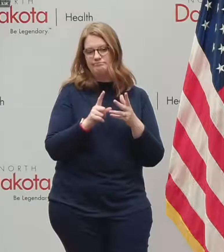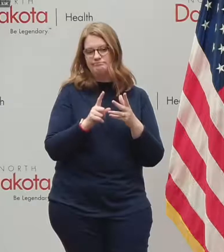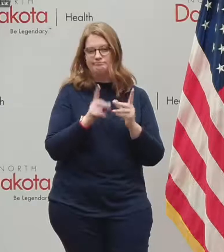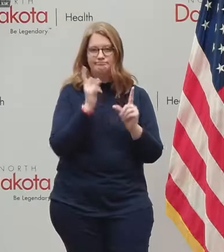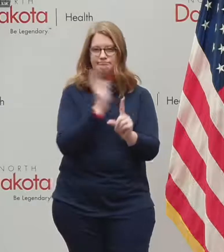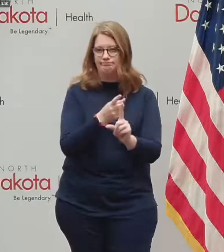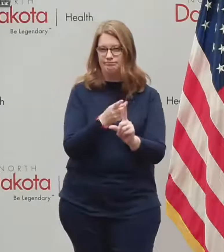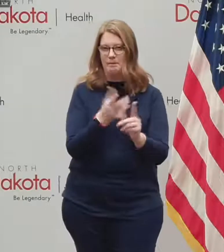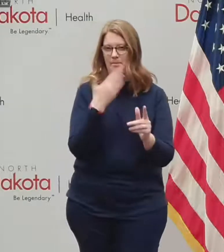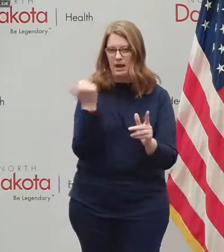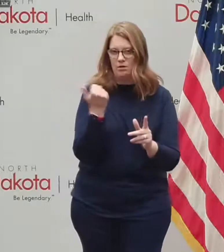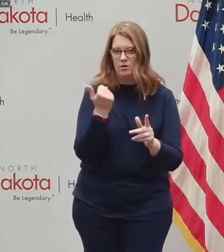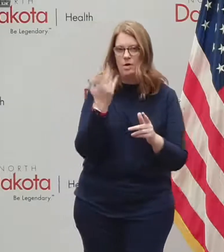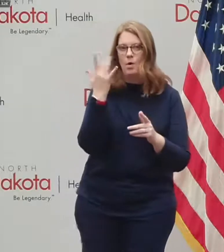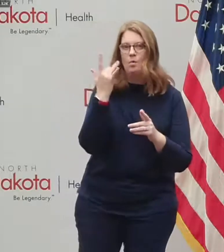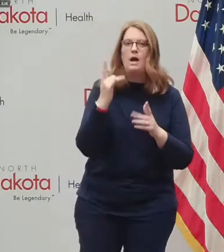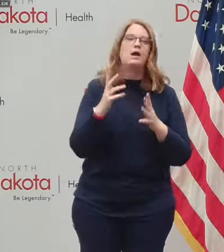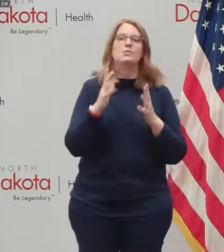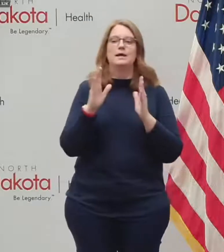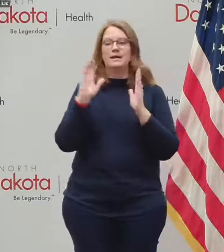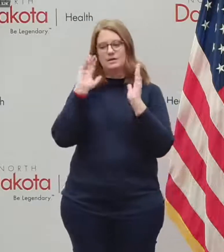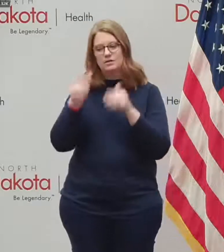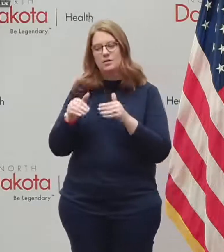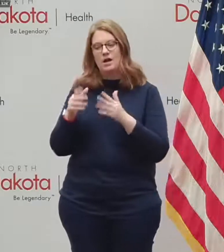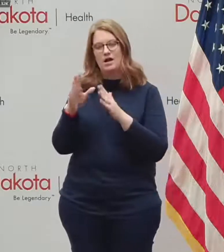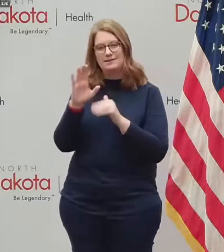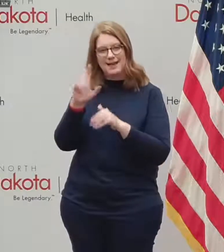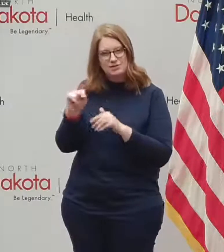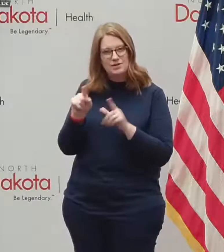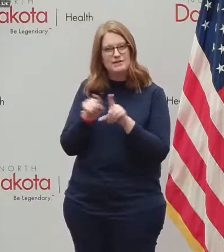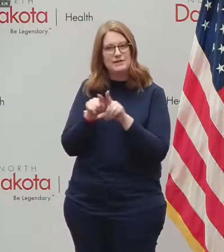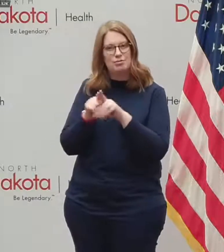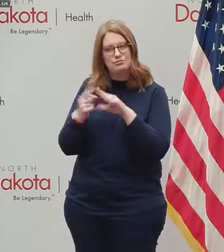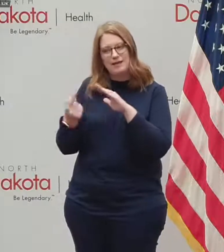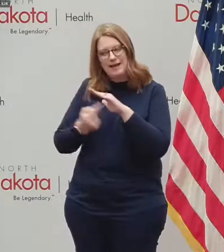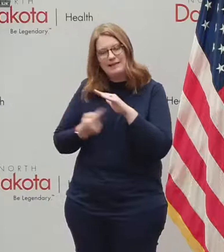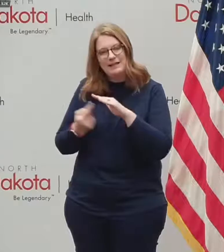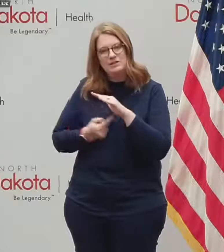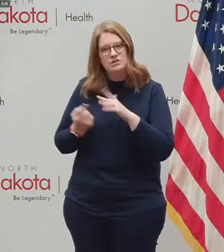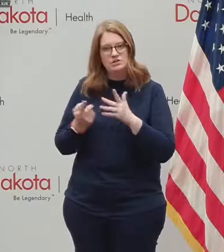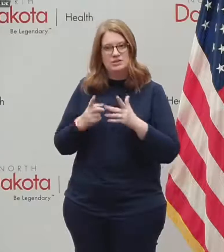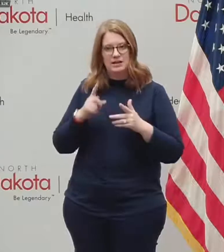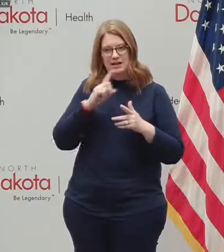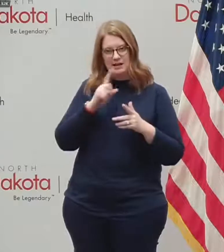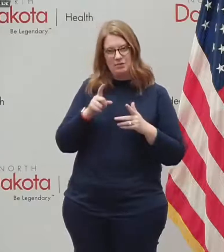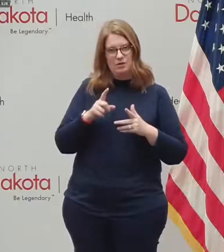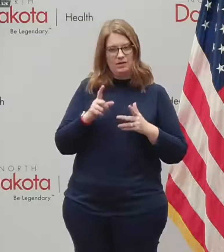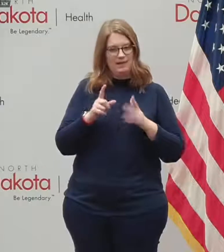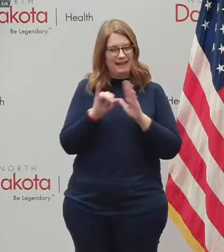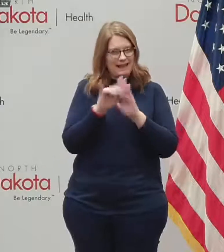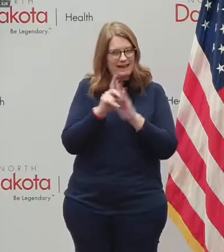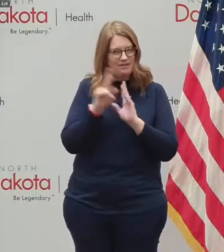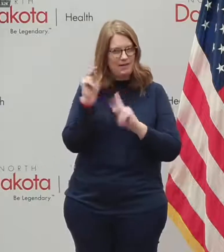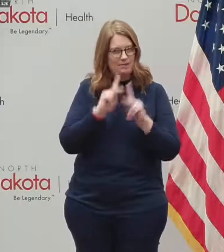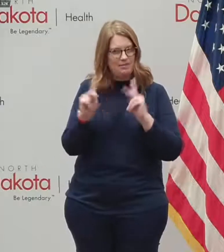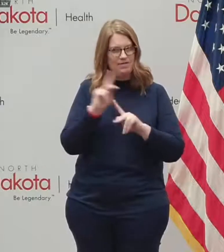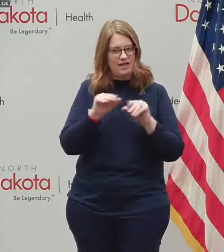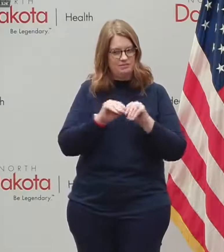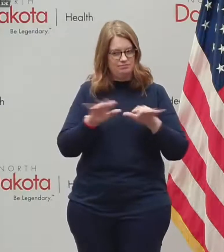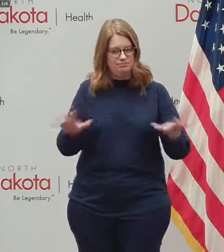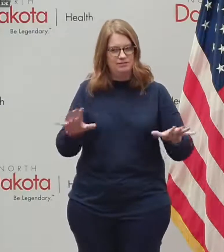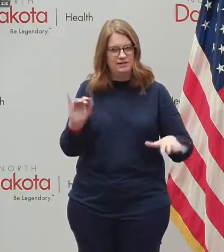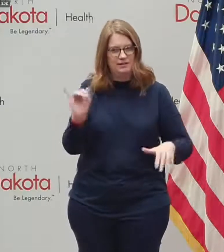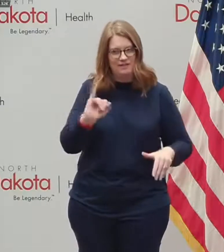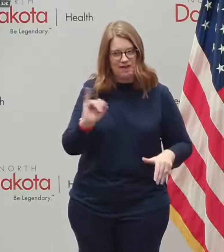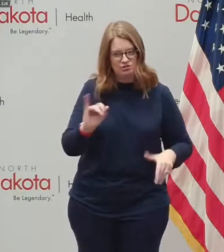our resources around contact tracing and around isolation around the people that are really infectious. So that is one of the bright